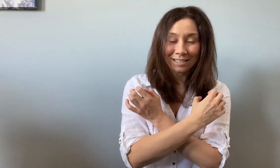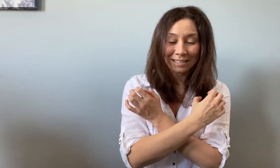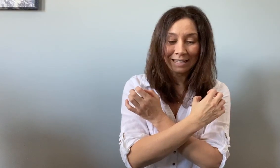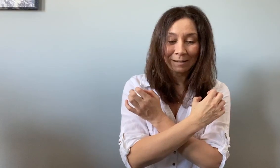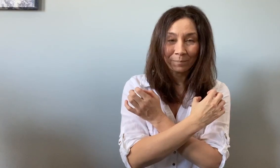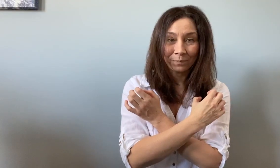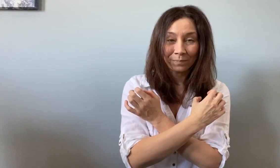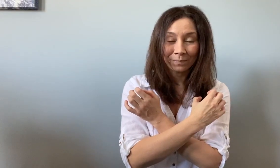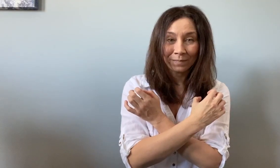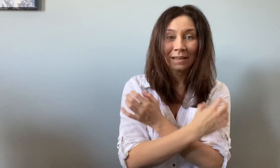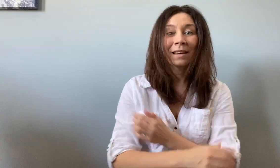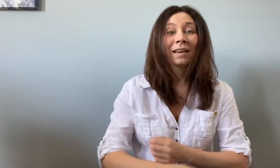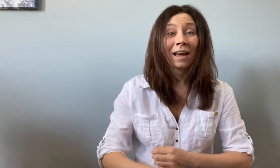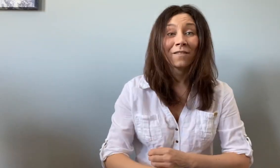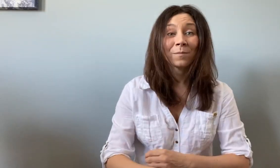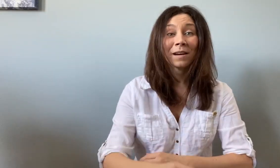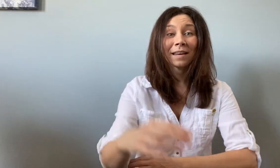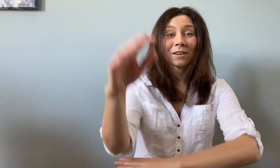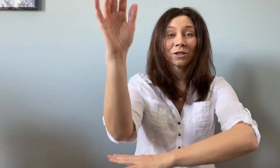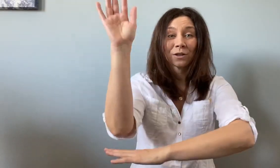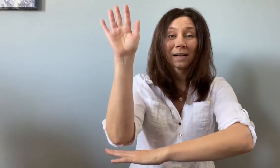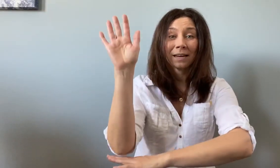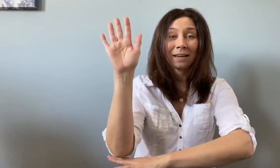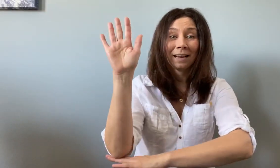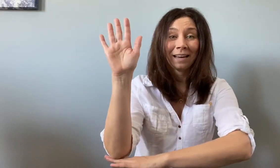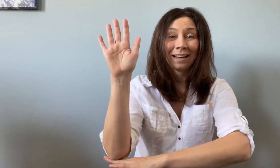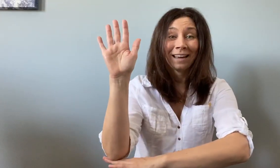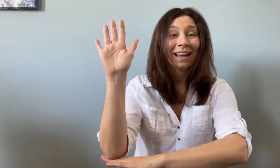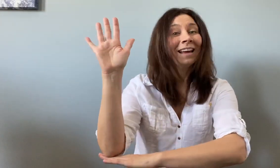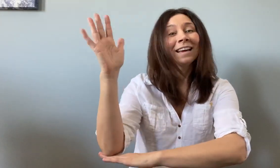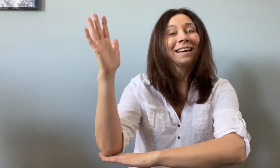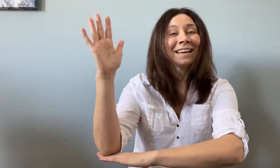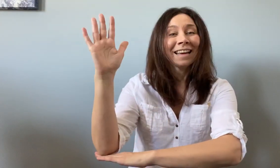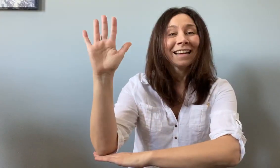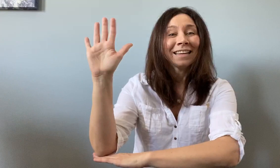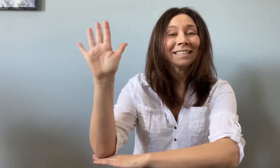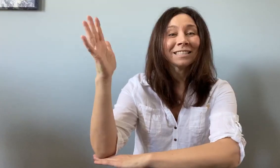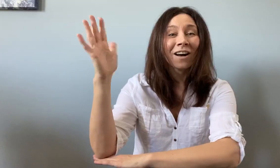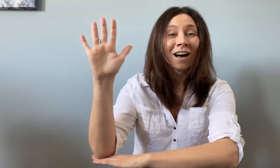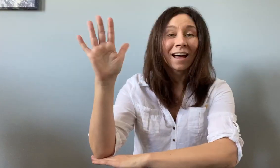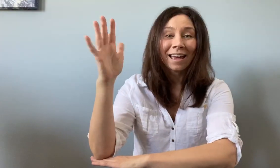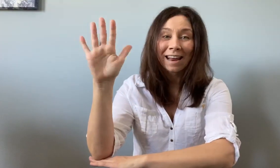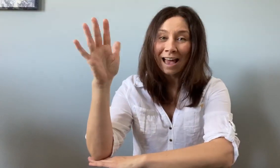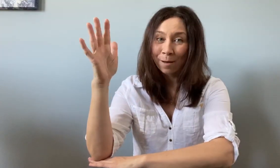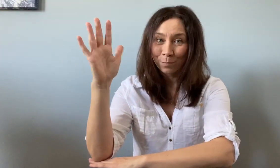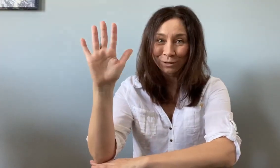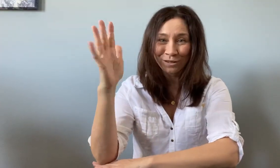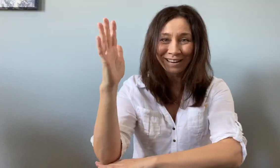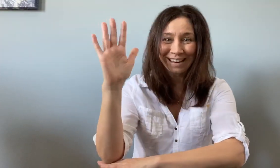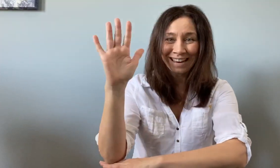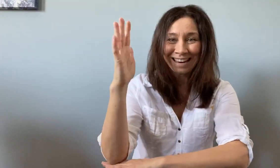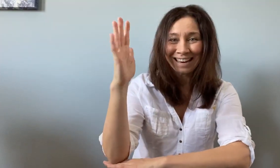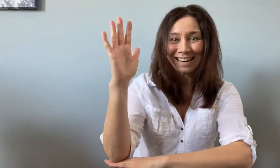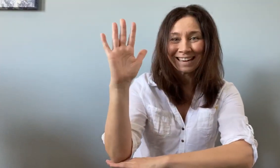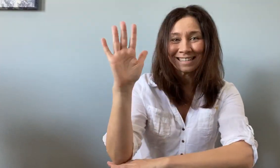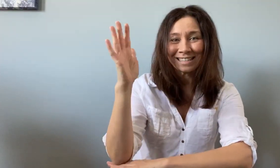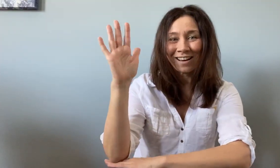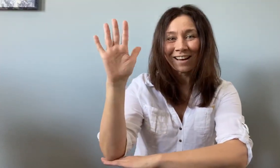see. Everybody get your tree. He saw an apple tree, he saw